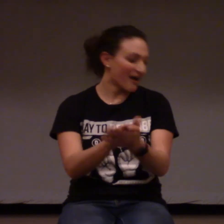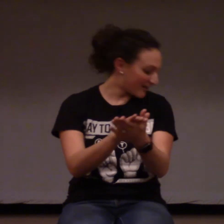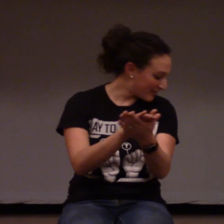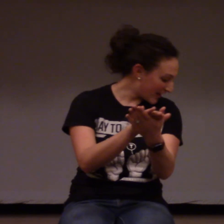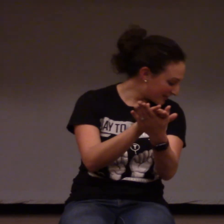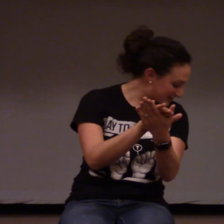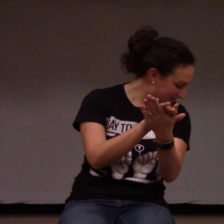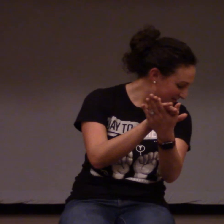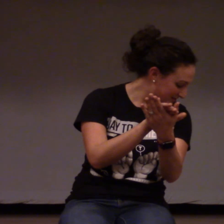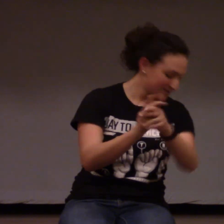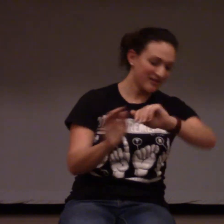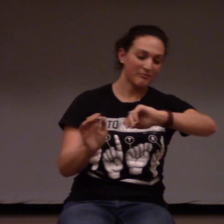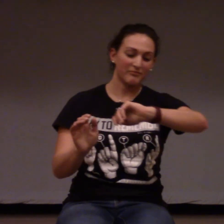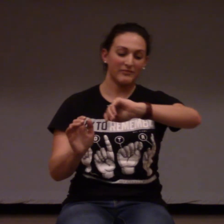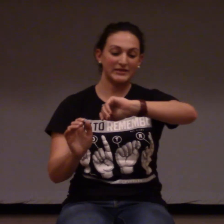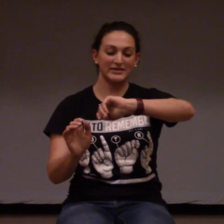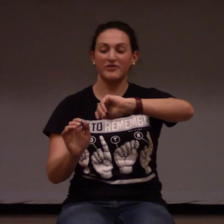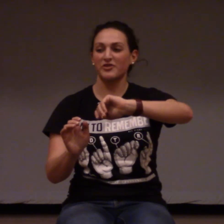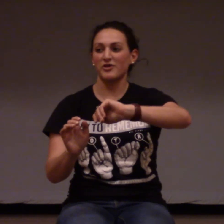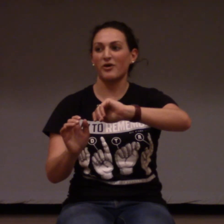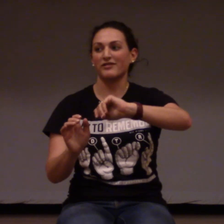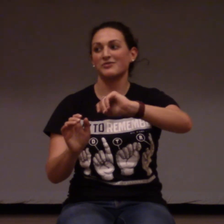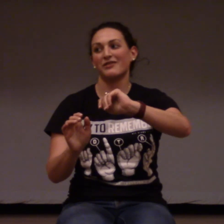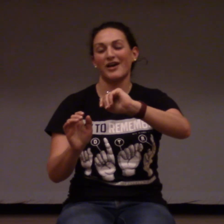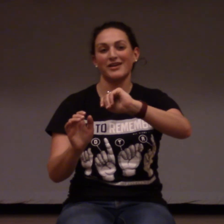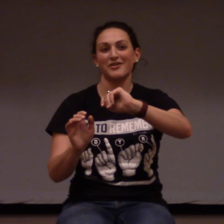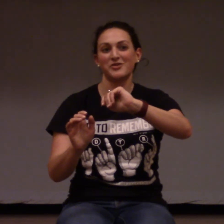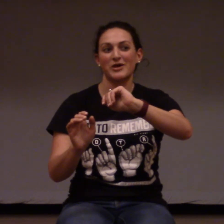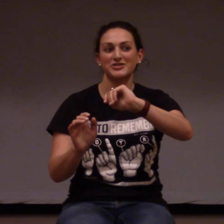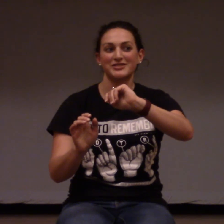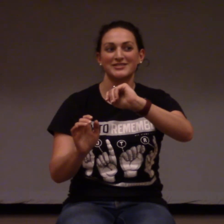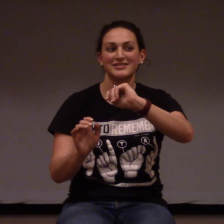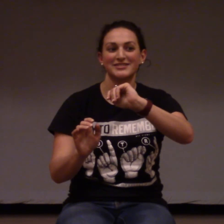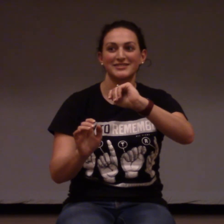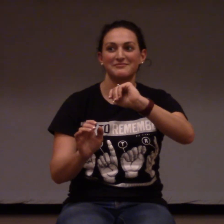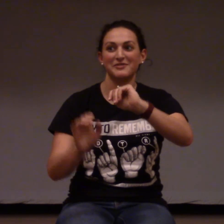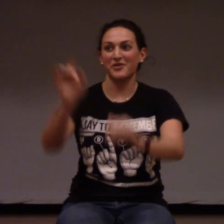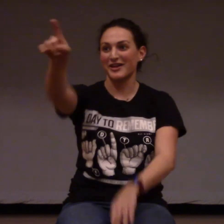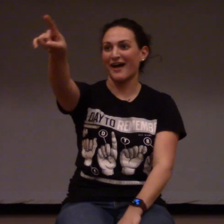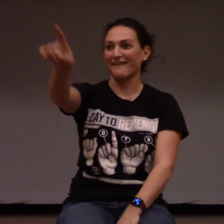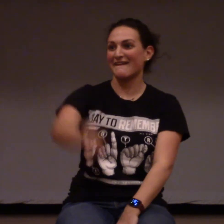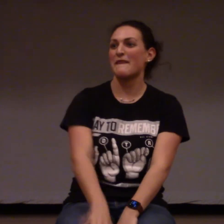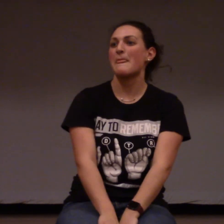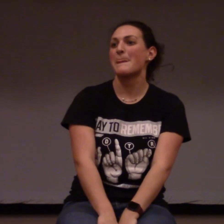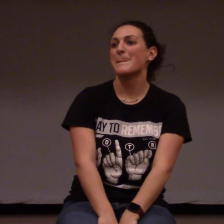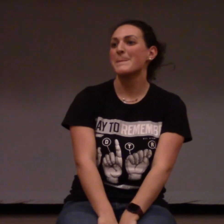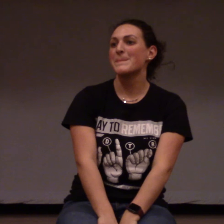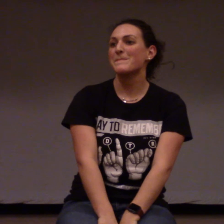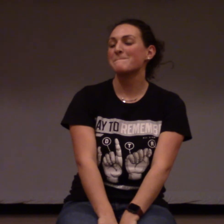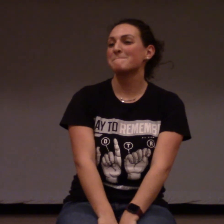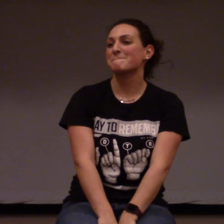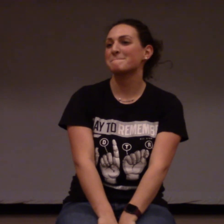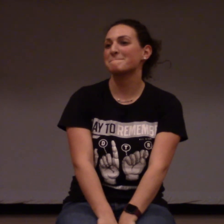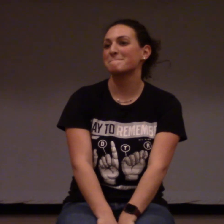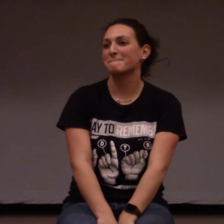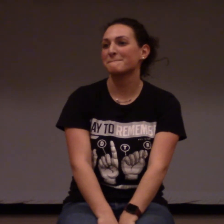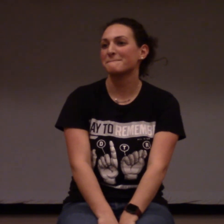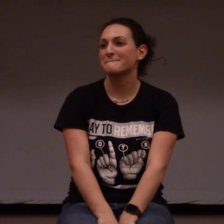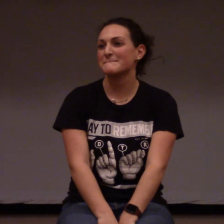and it's 7:31. Do we have any other questions before? Yeah. So my husband